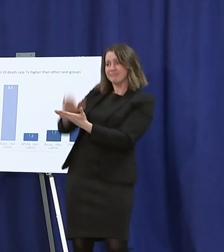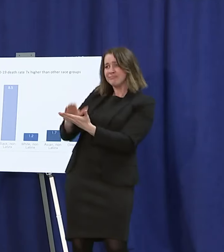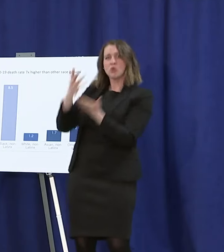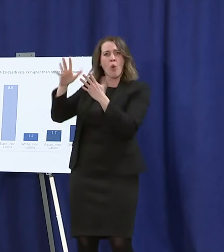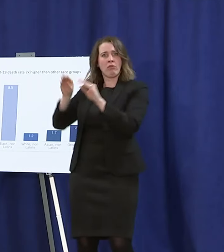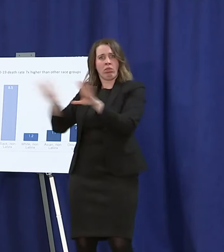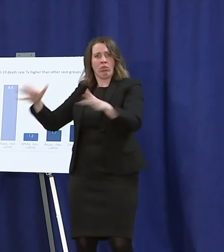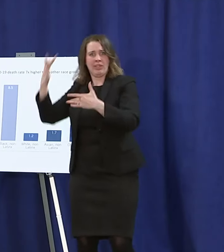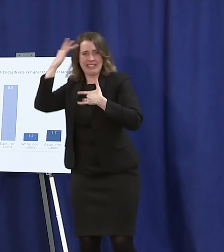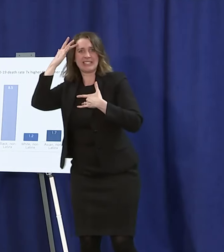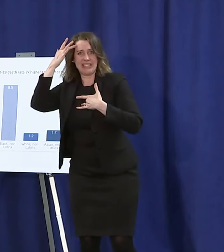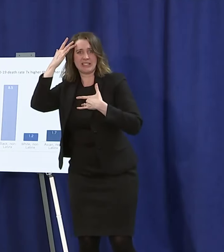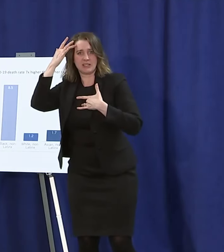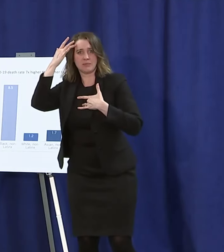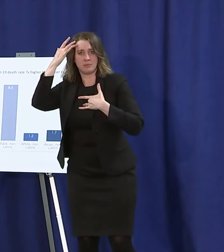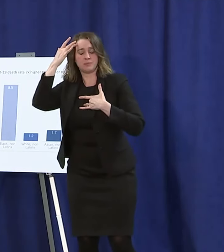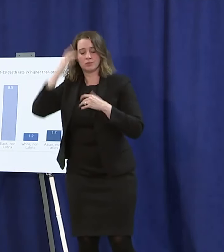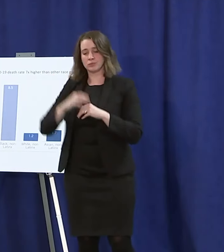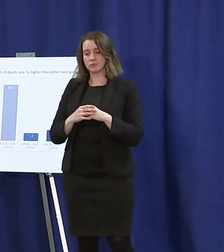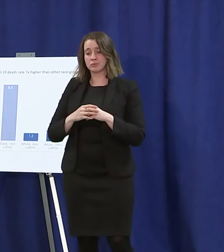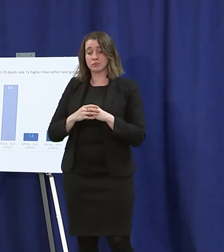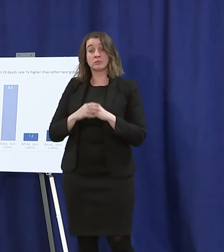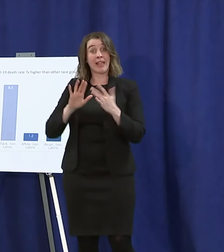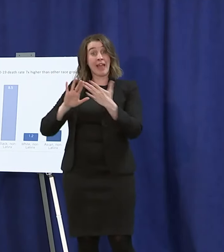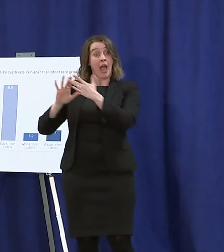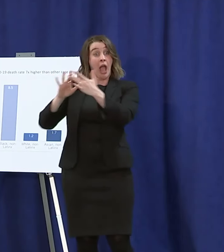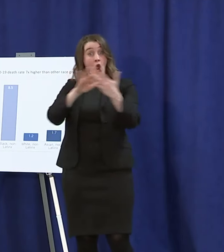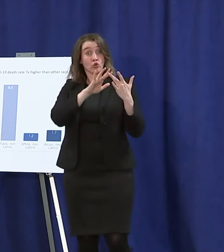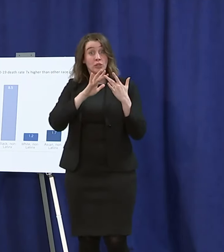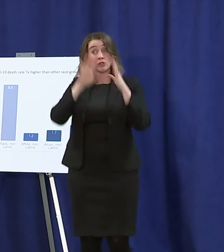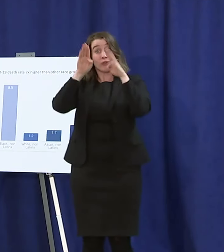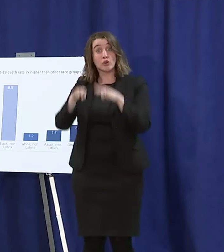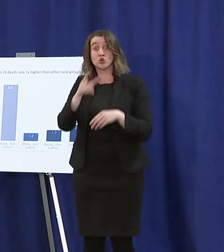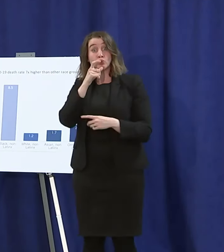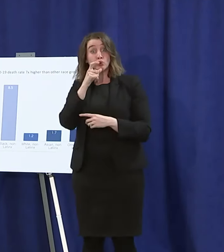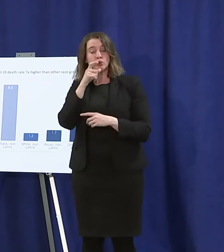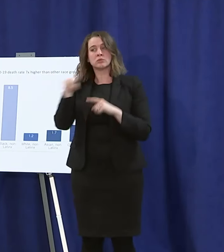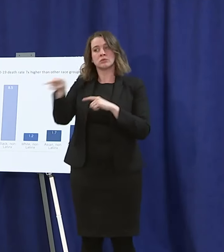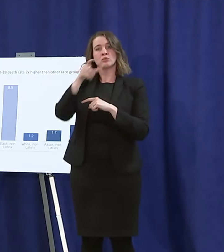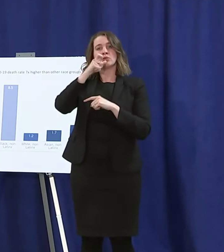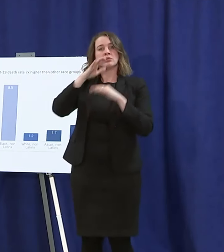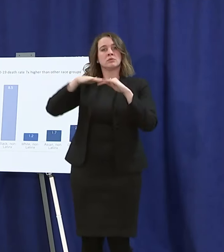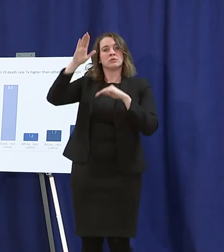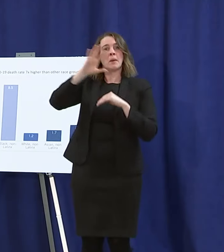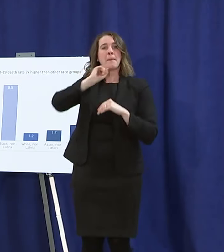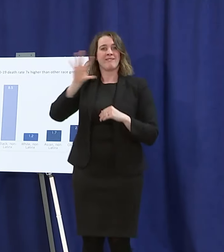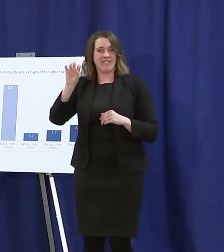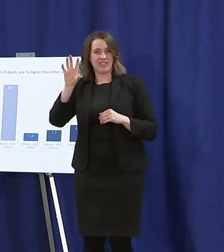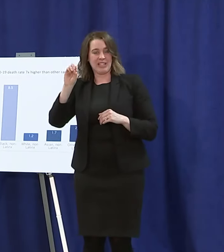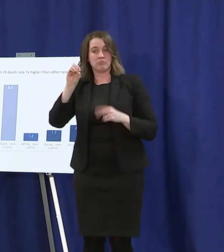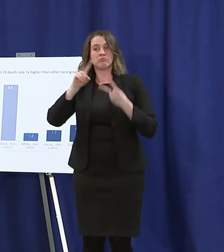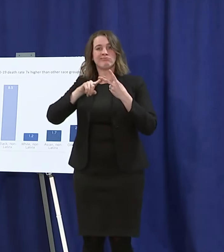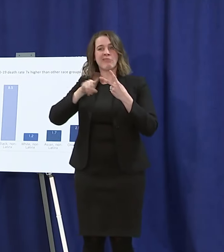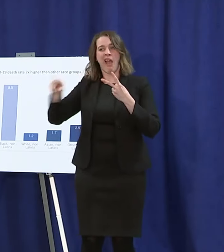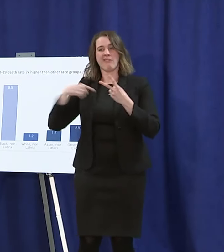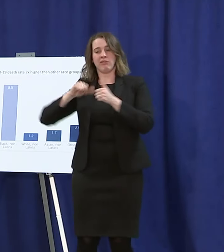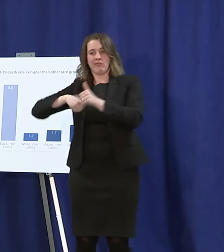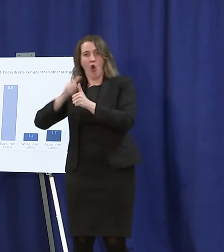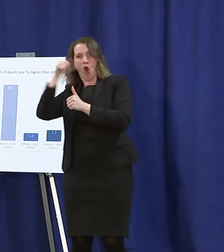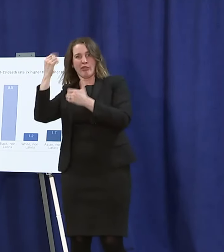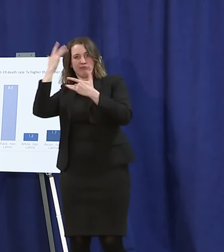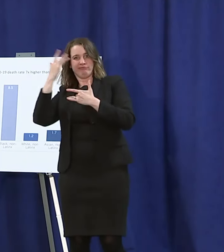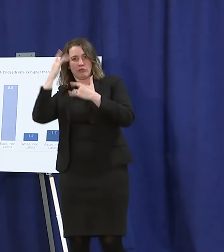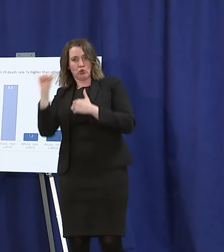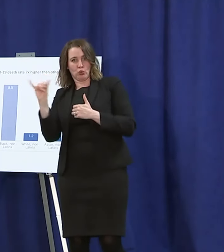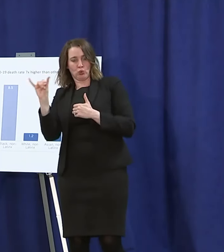this disease. And the outreach will focus on those over 50 and those with underlying health conditions. And the supports